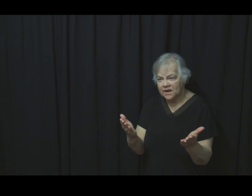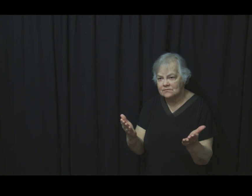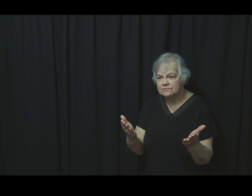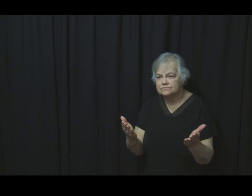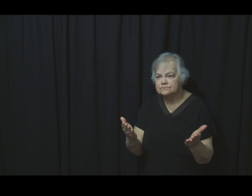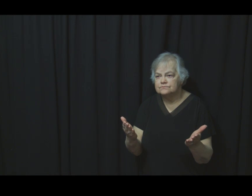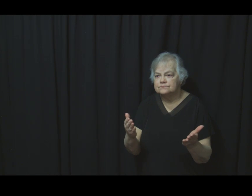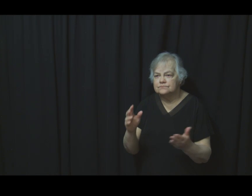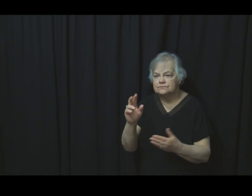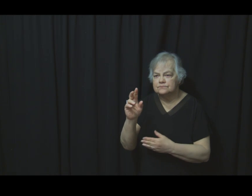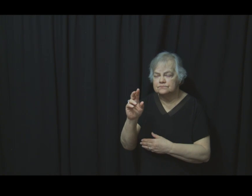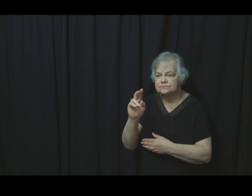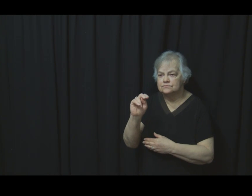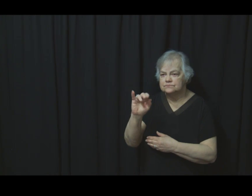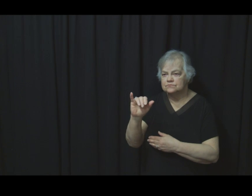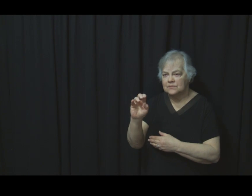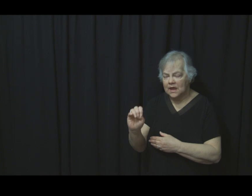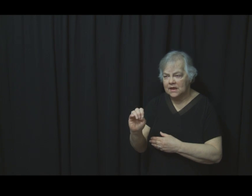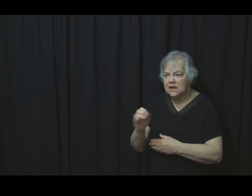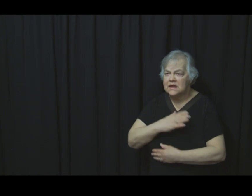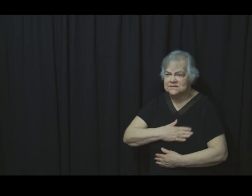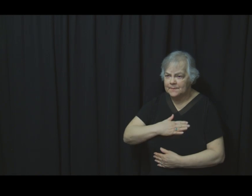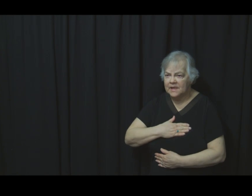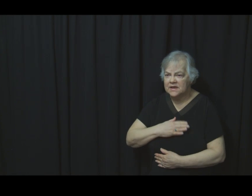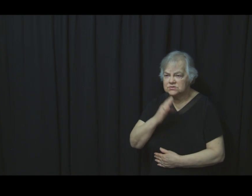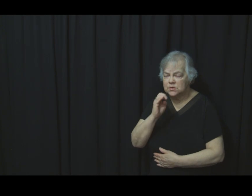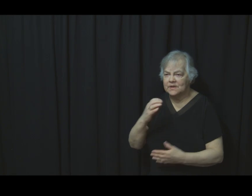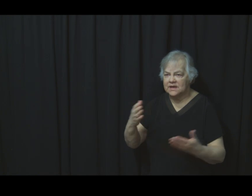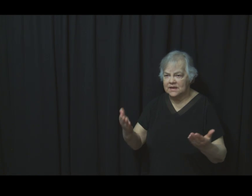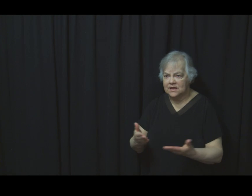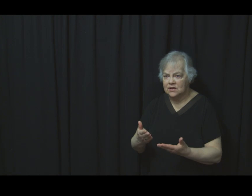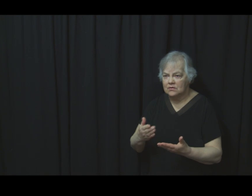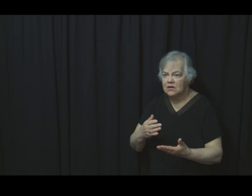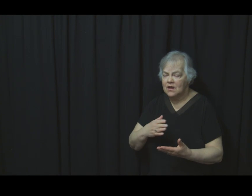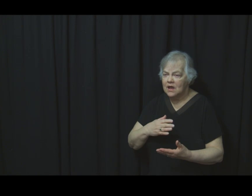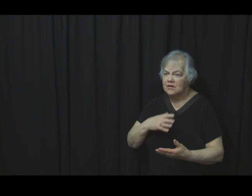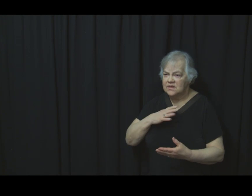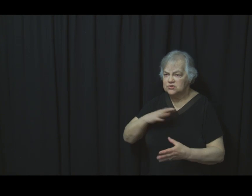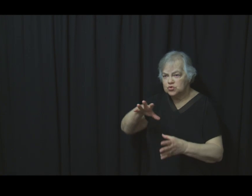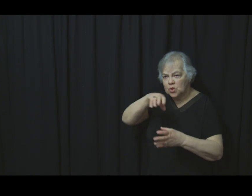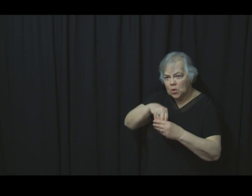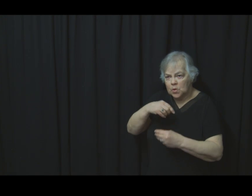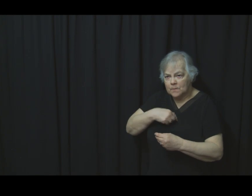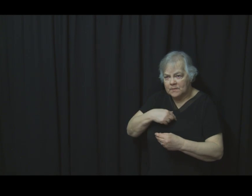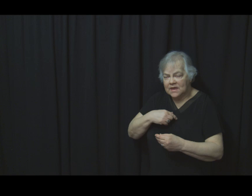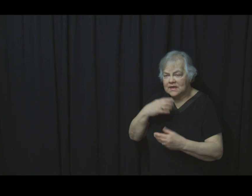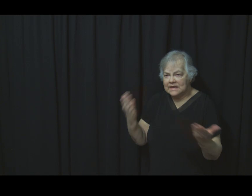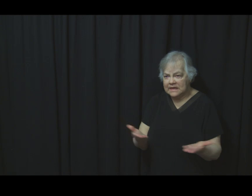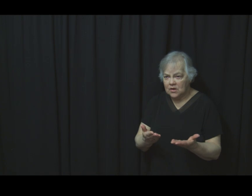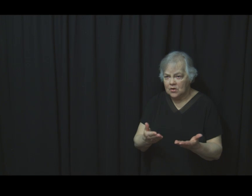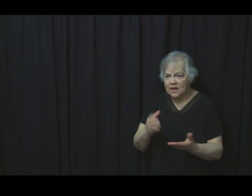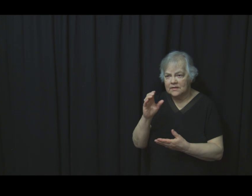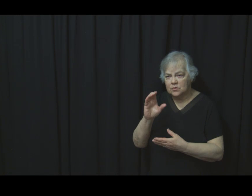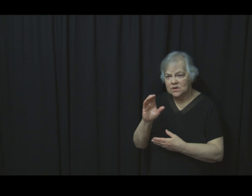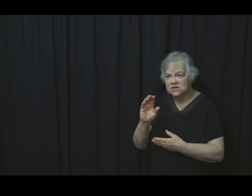you. It's a pleasure to be here. I very much appreciate you including me in your facility here. Now,